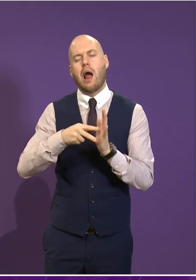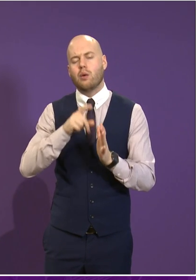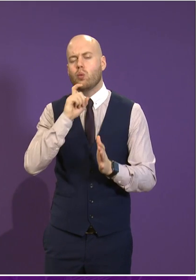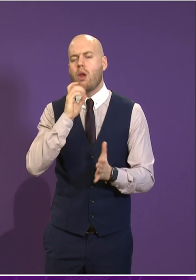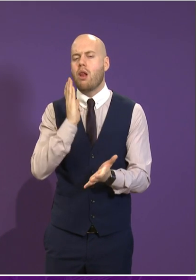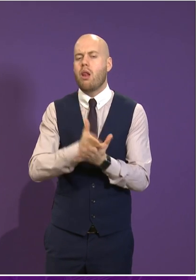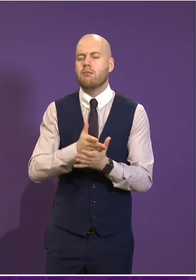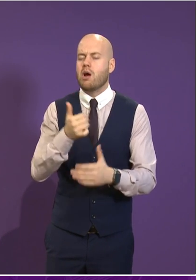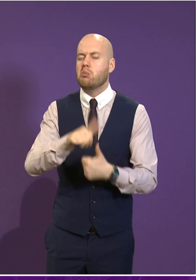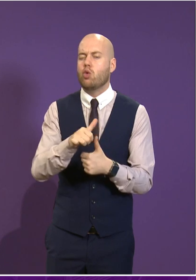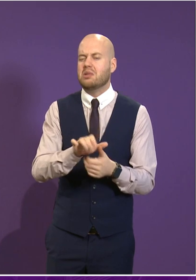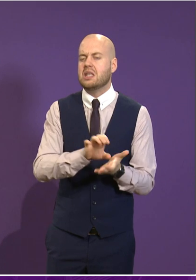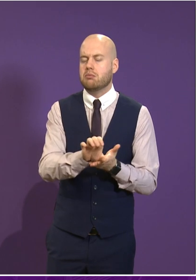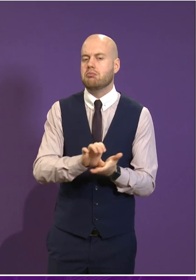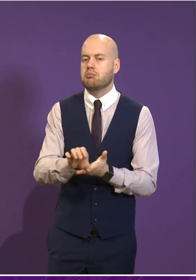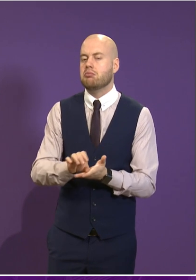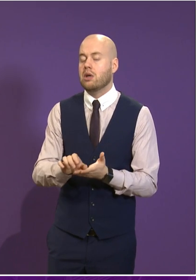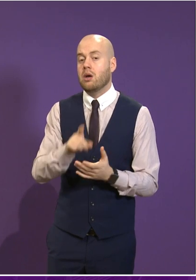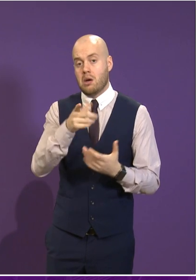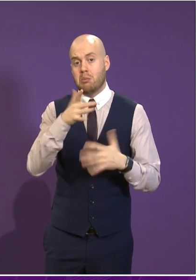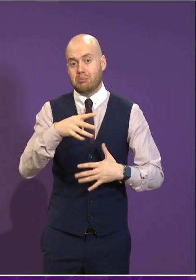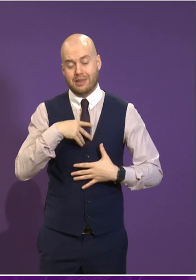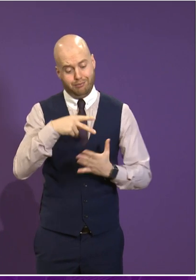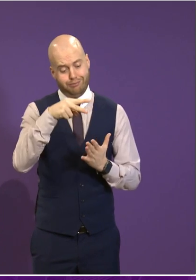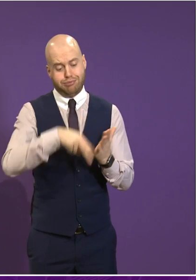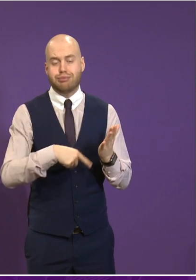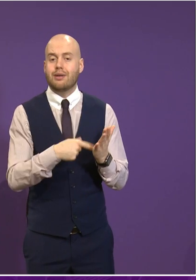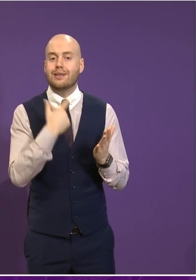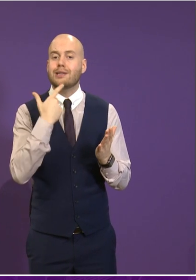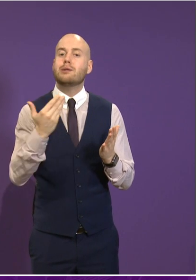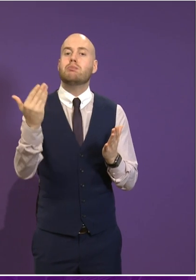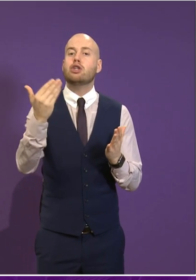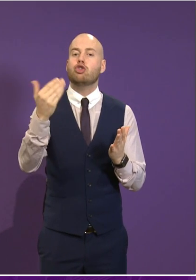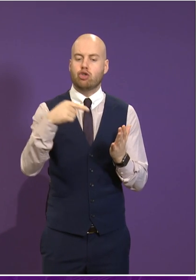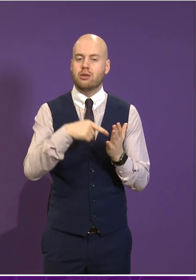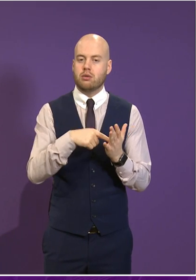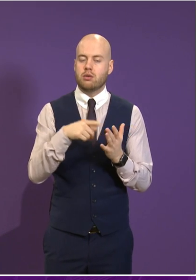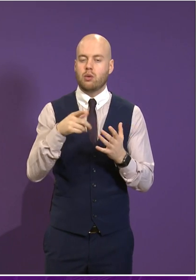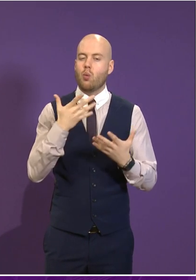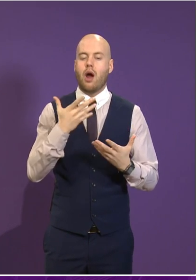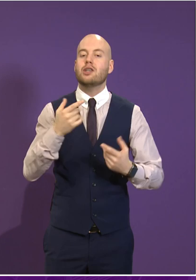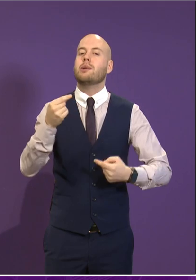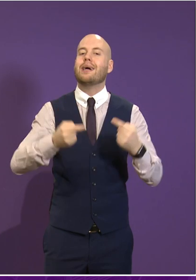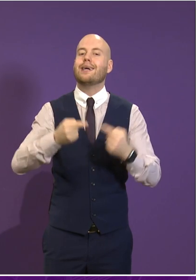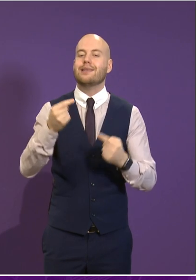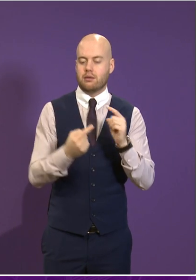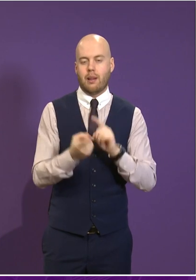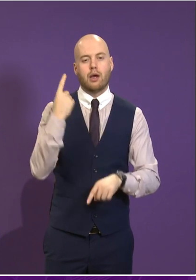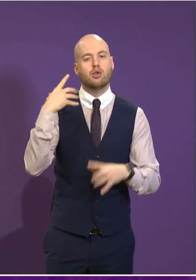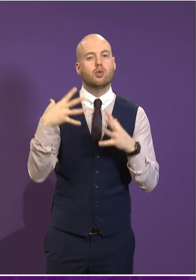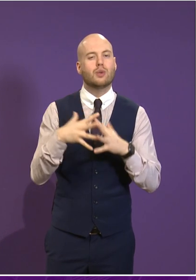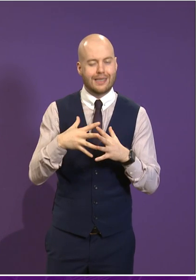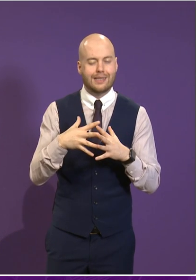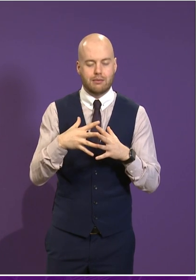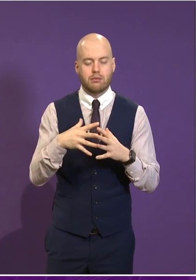certainly have read Mr. Cole-Hamilton's speech that he made in the debate led by my colleague Jean Freeman last week, because it had been